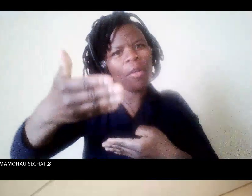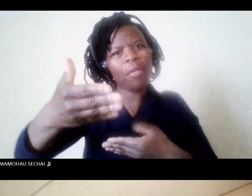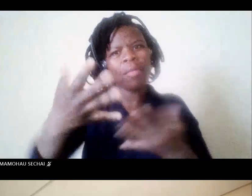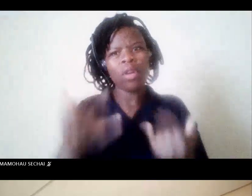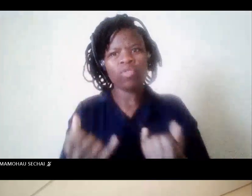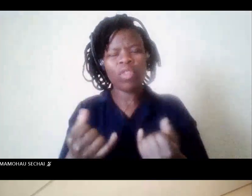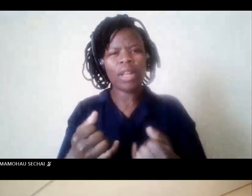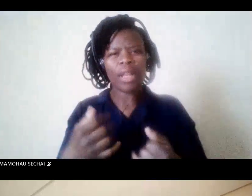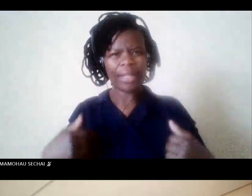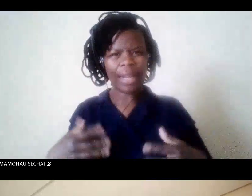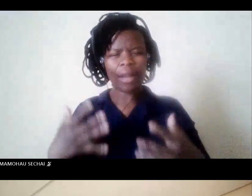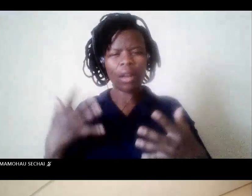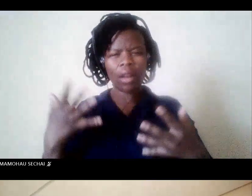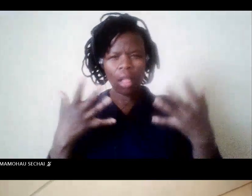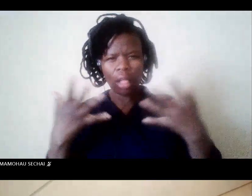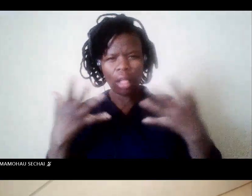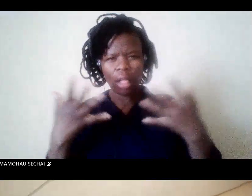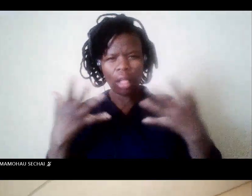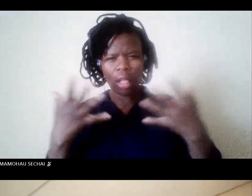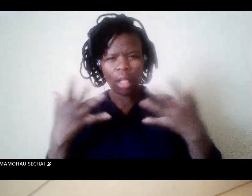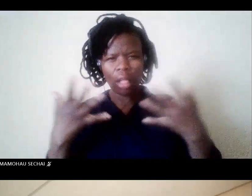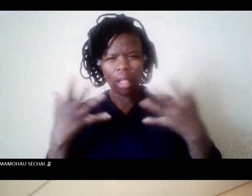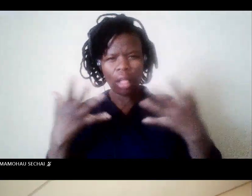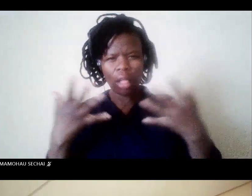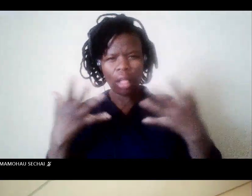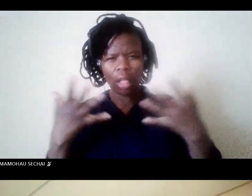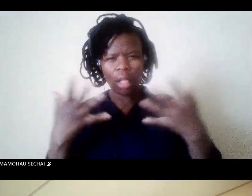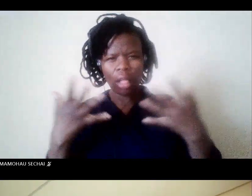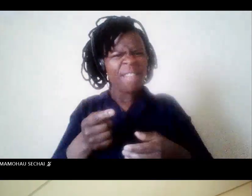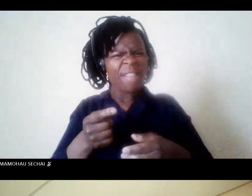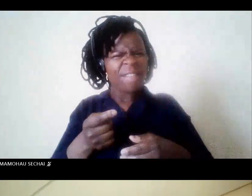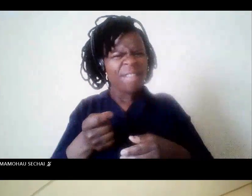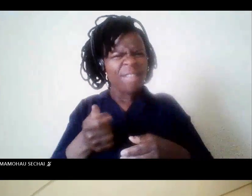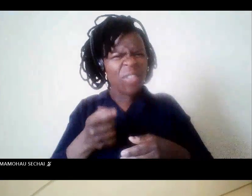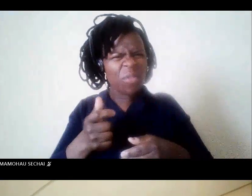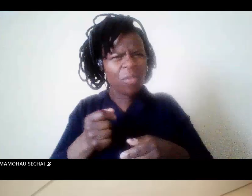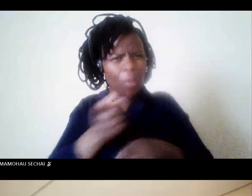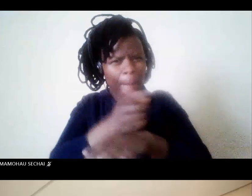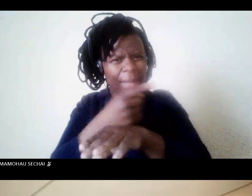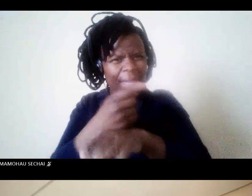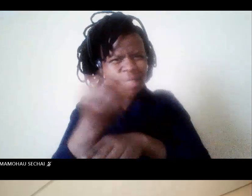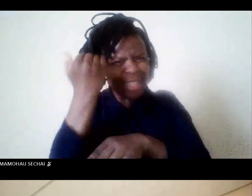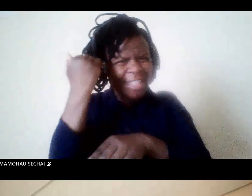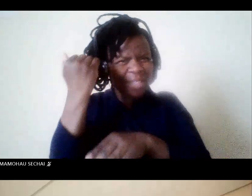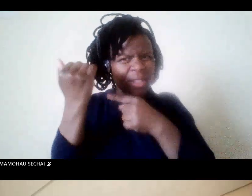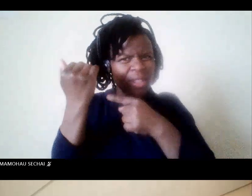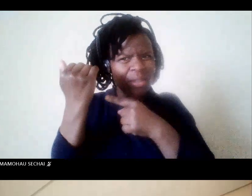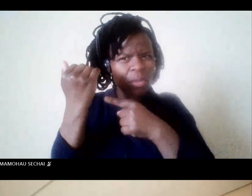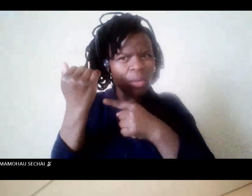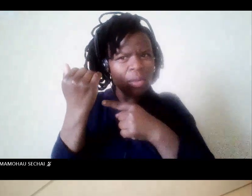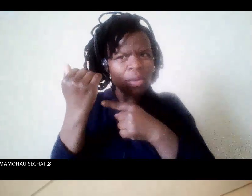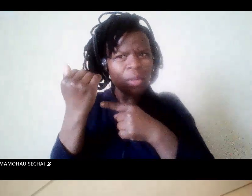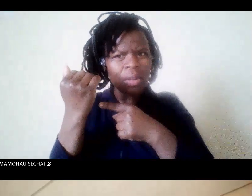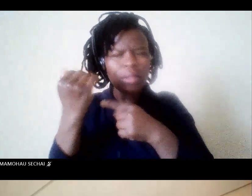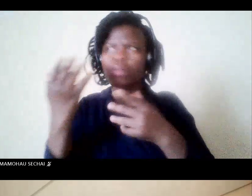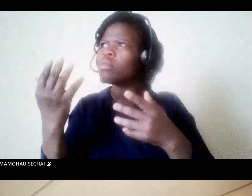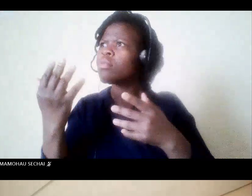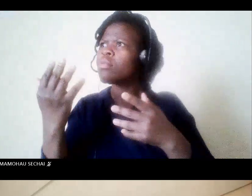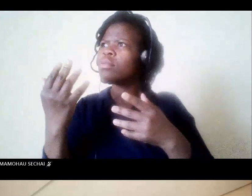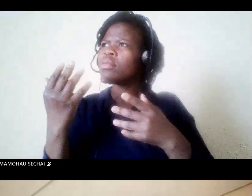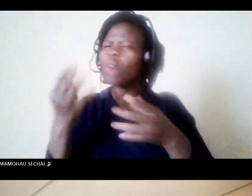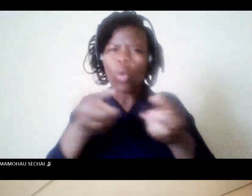started. And just those few minutes, the experience I had, I could, which is